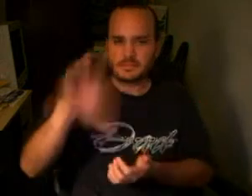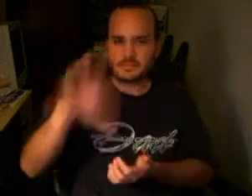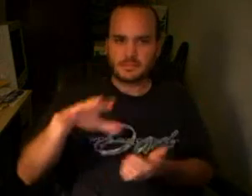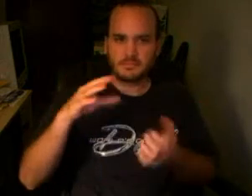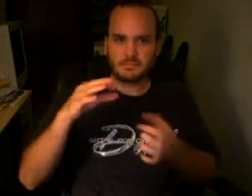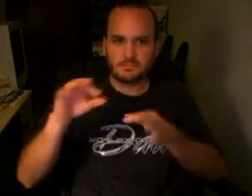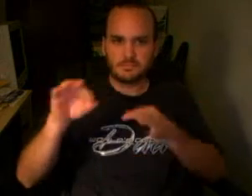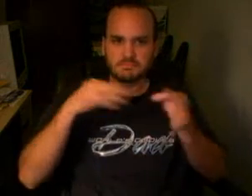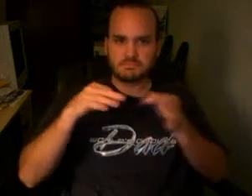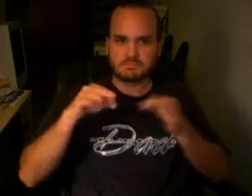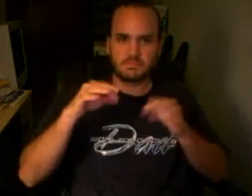Wait until the in middle